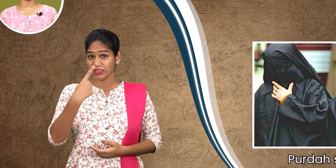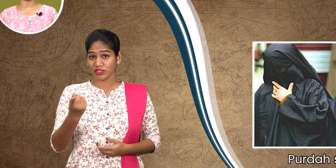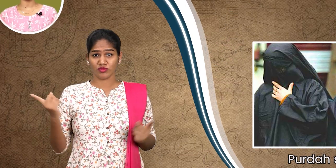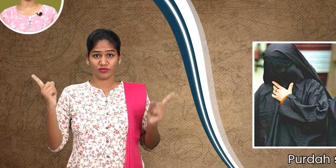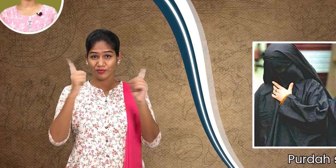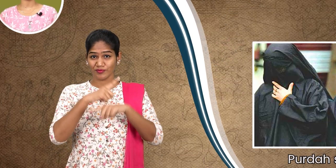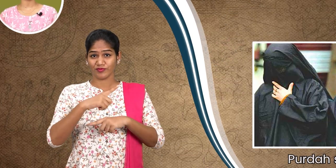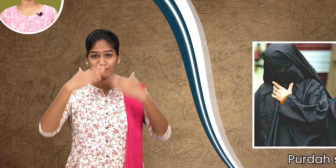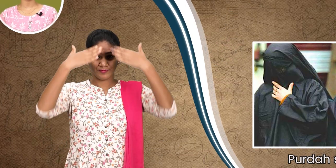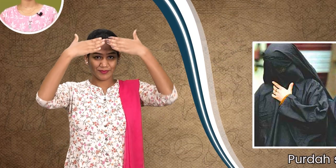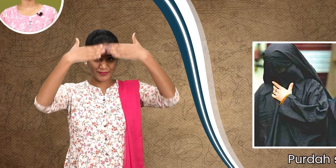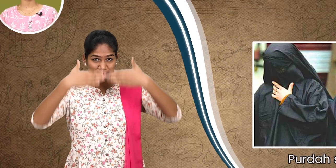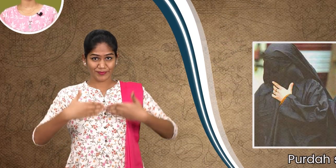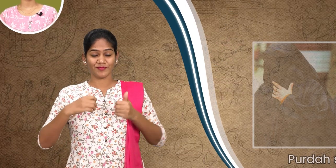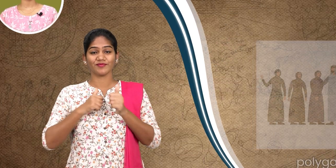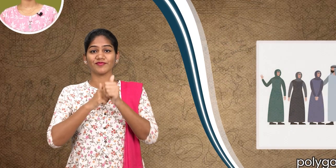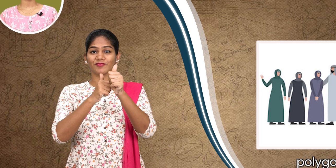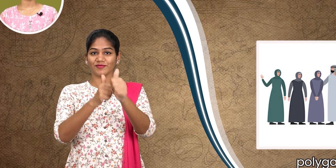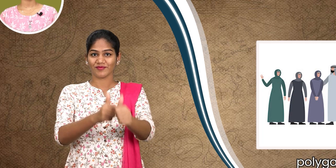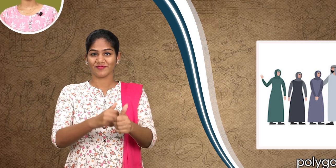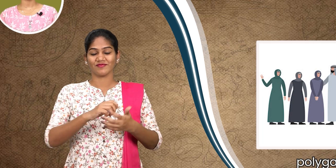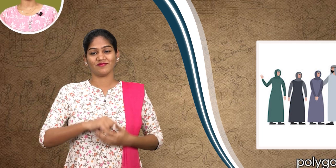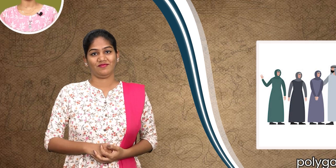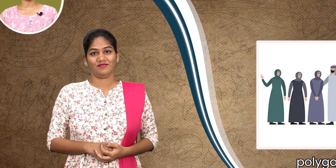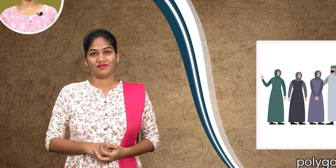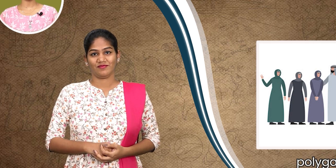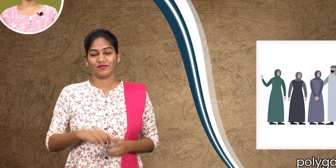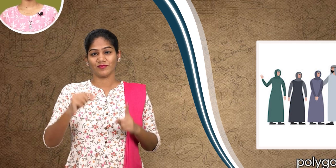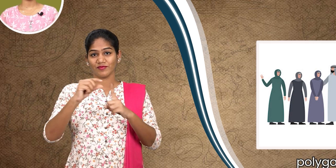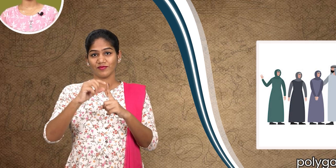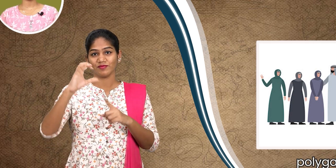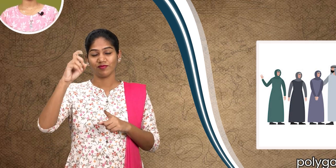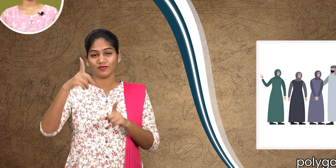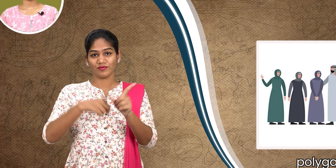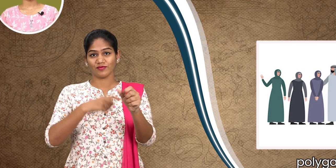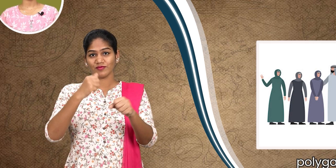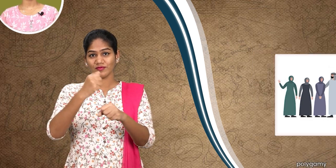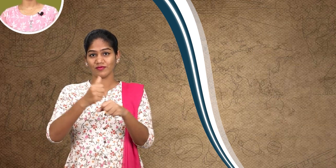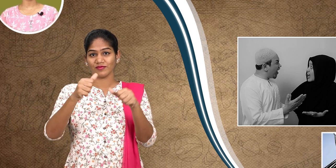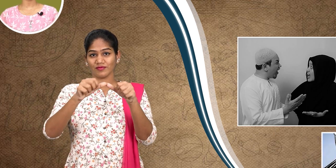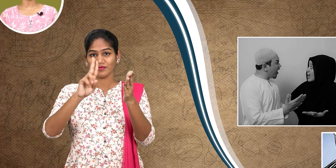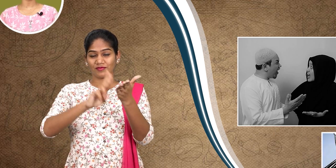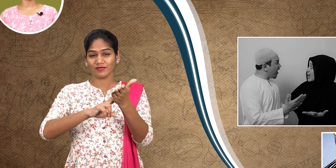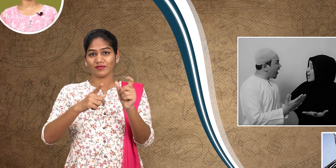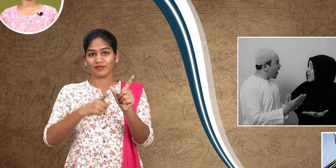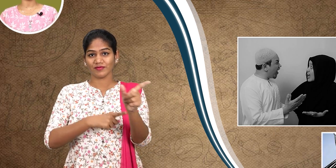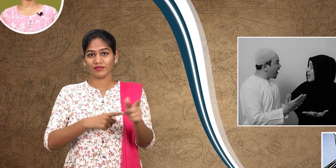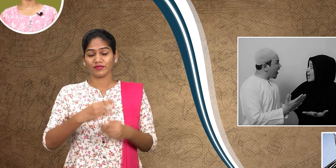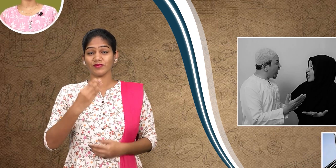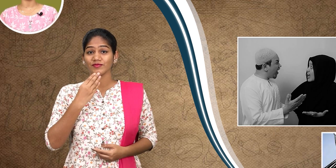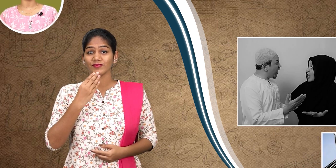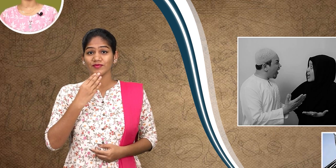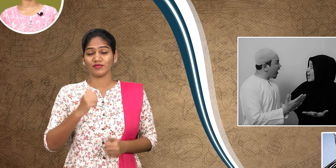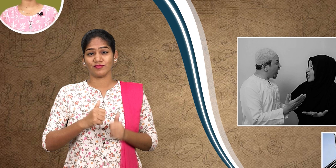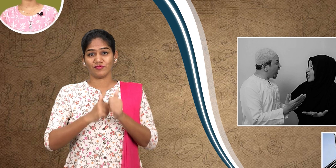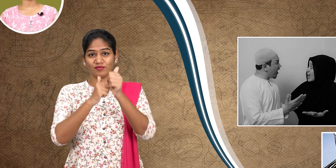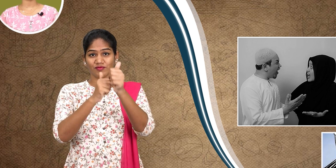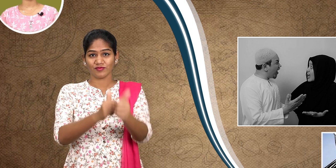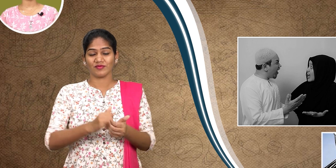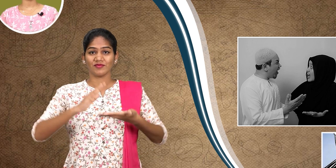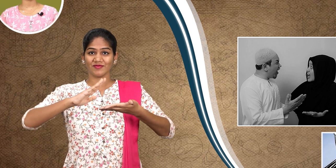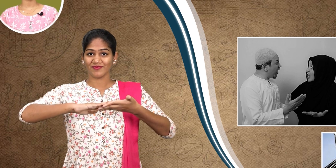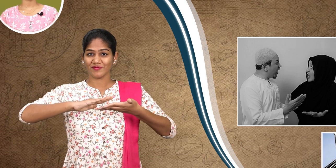the Pada system, polygamy and the Muslim system of divorce.